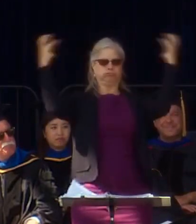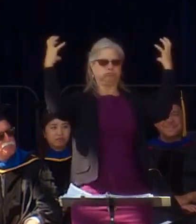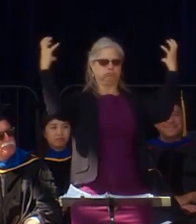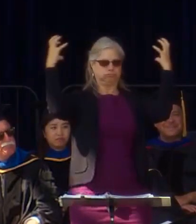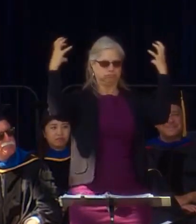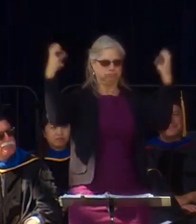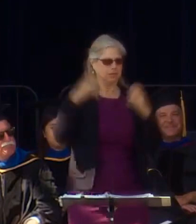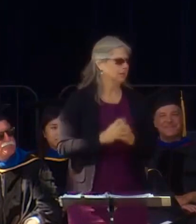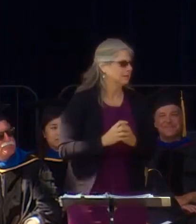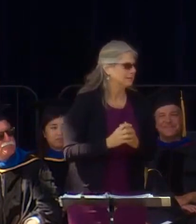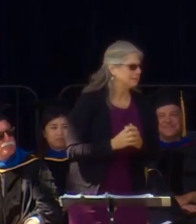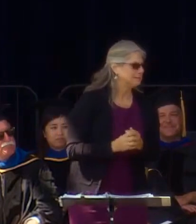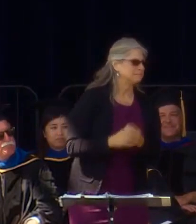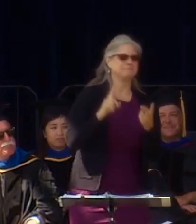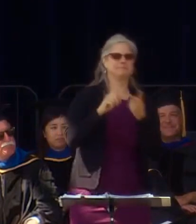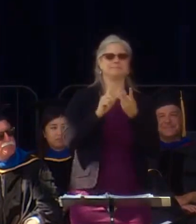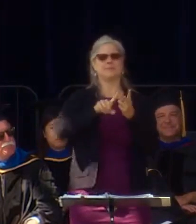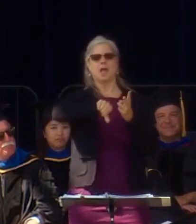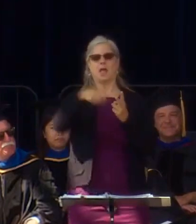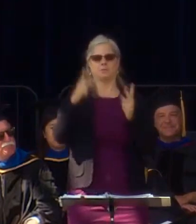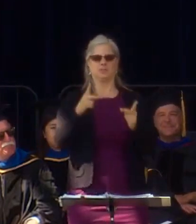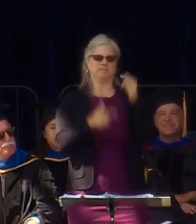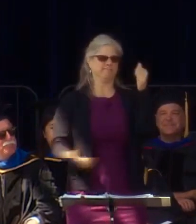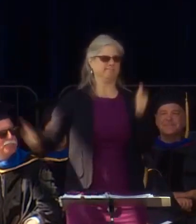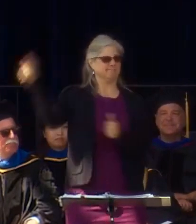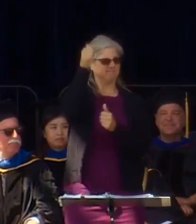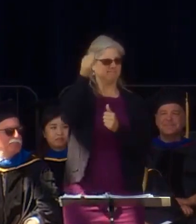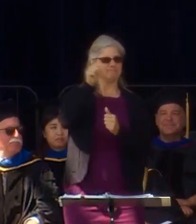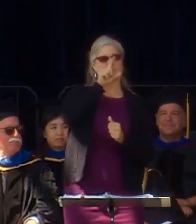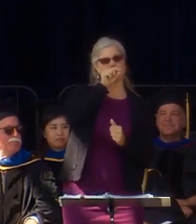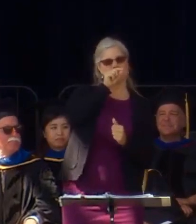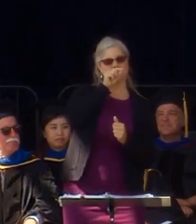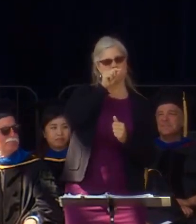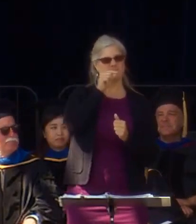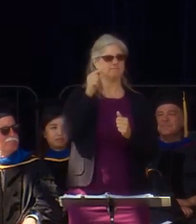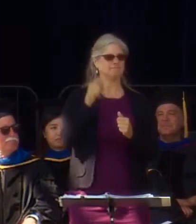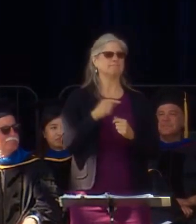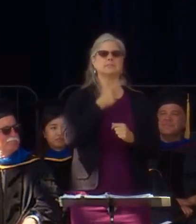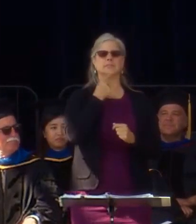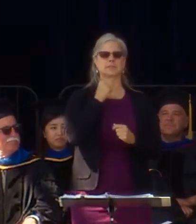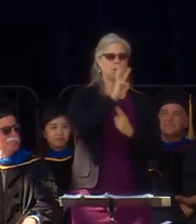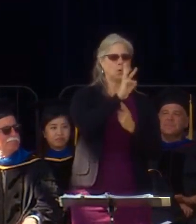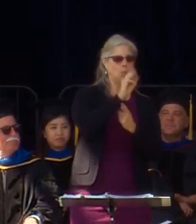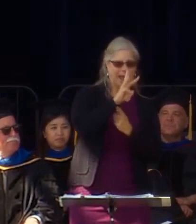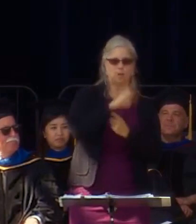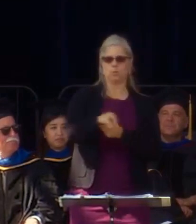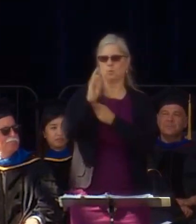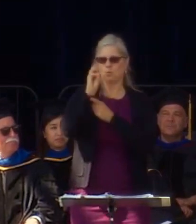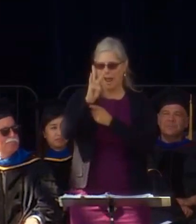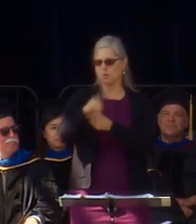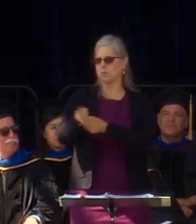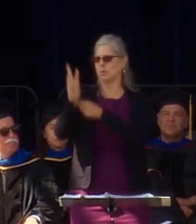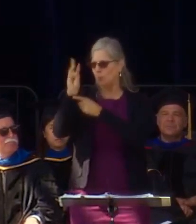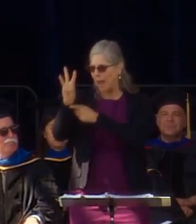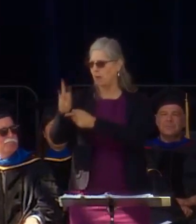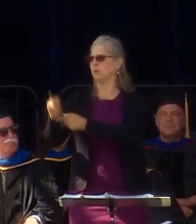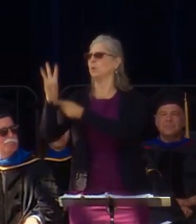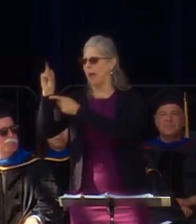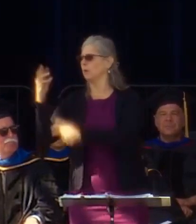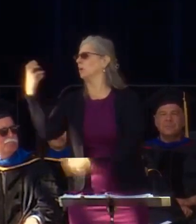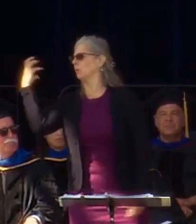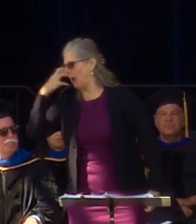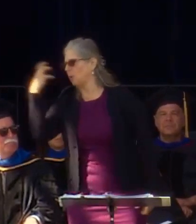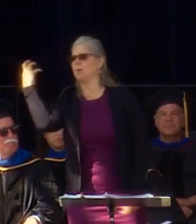emojis. One former high-ranking executive at Twitter said, "Wow, wow, wow,